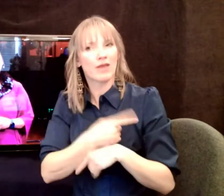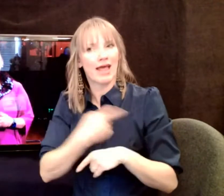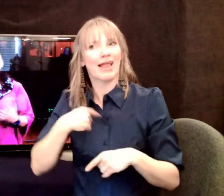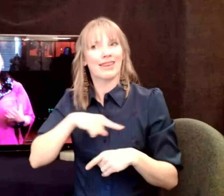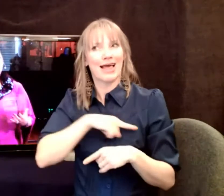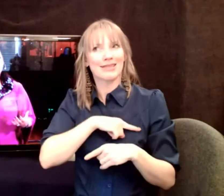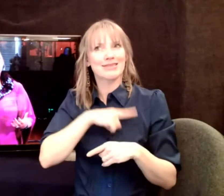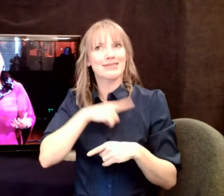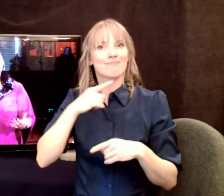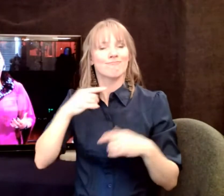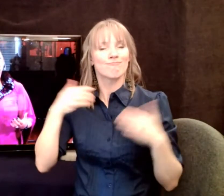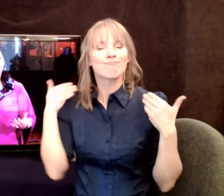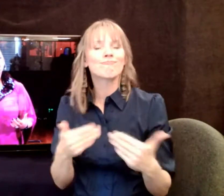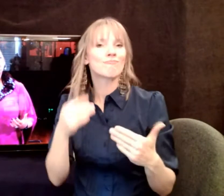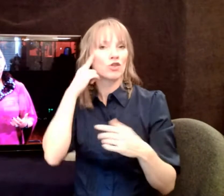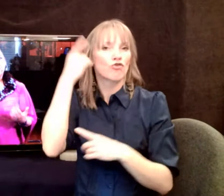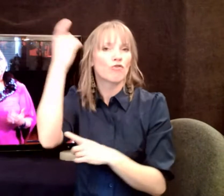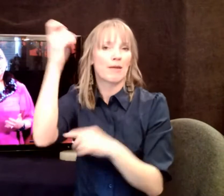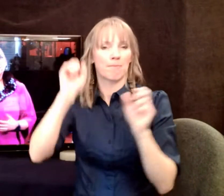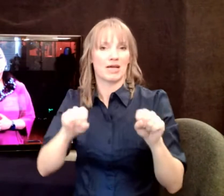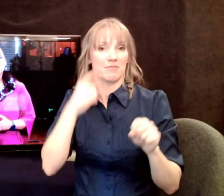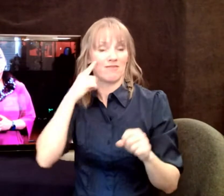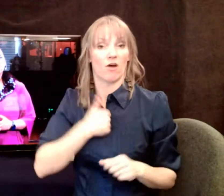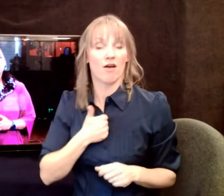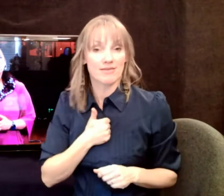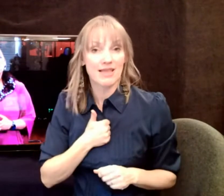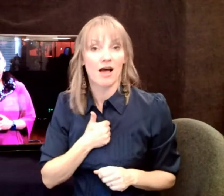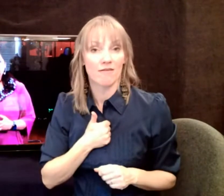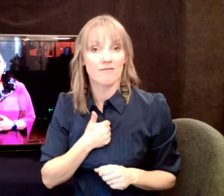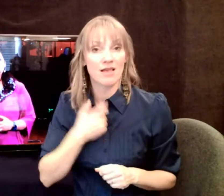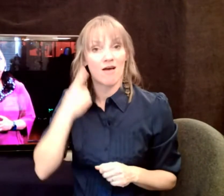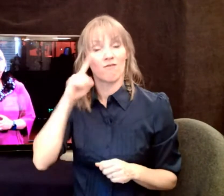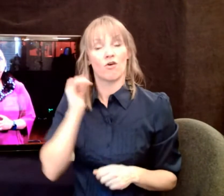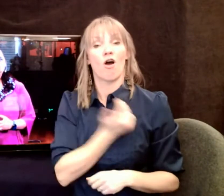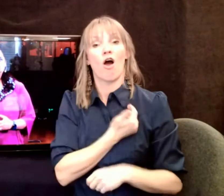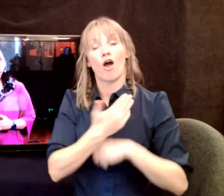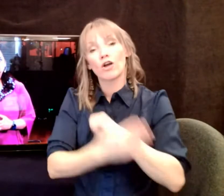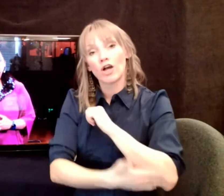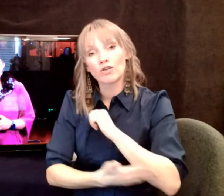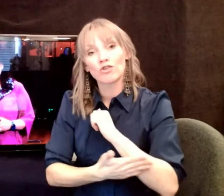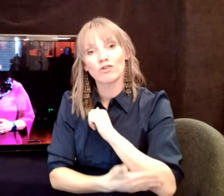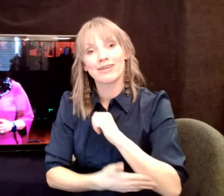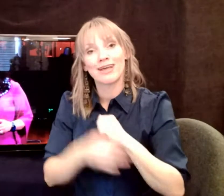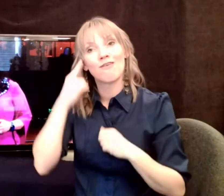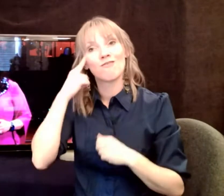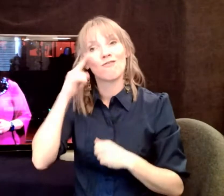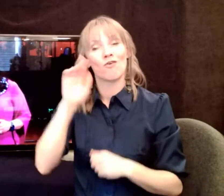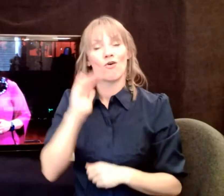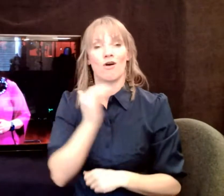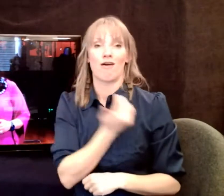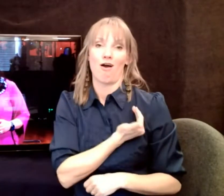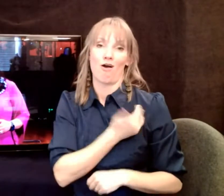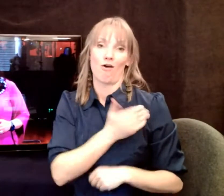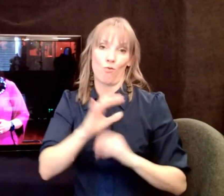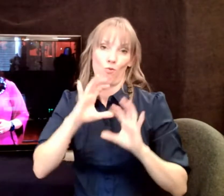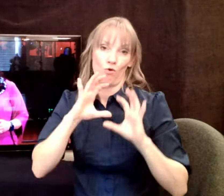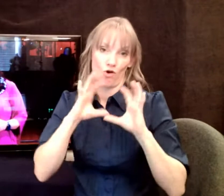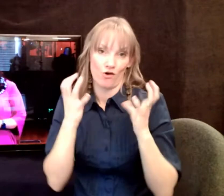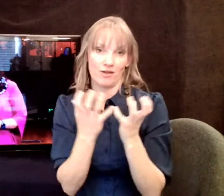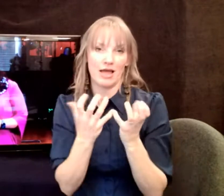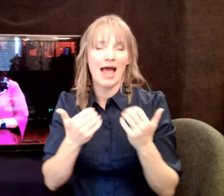great possibilities for ourselves, for our country, for our world, to have